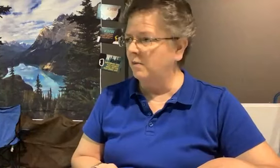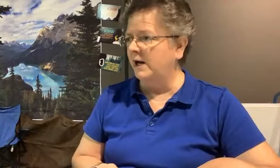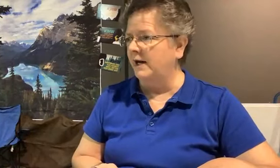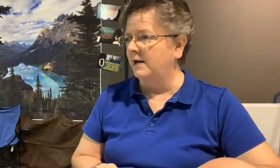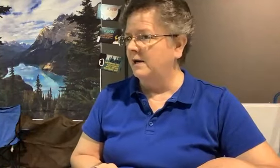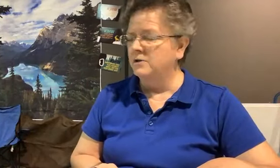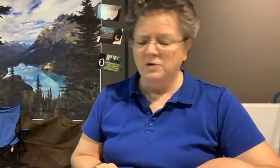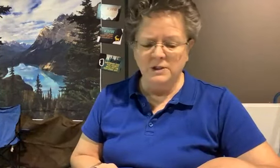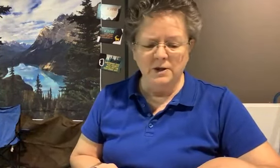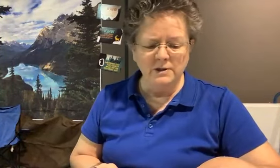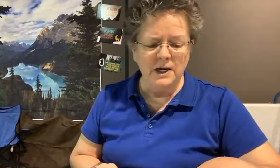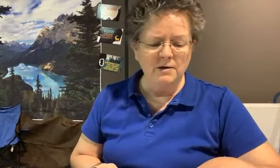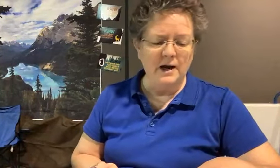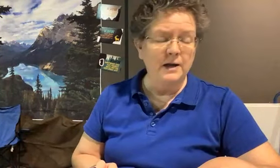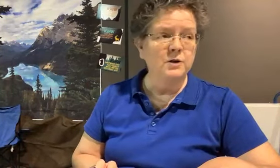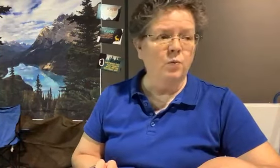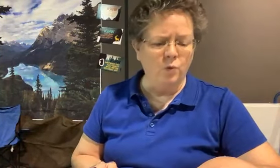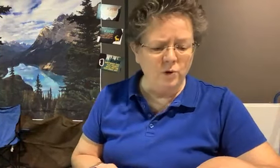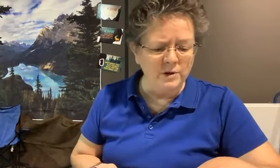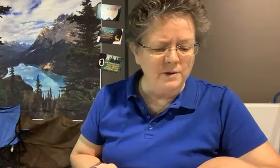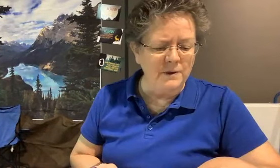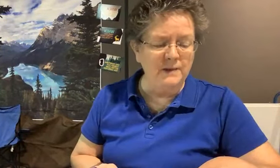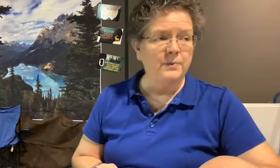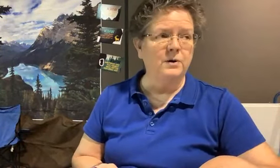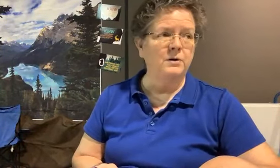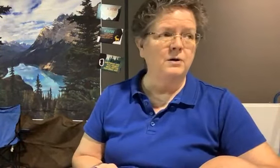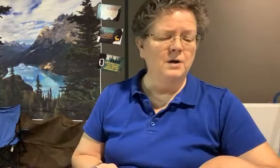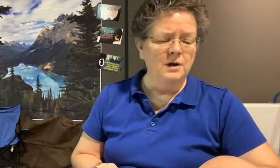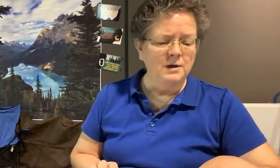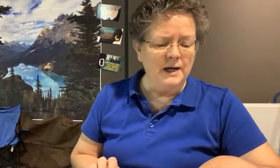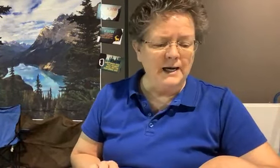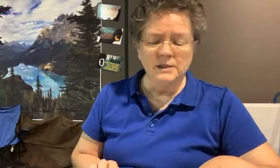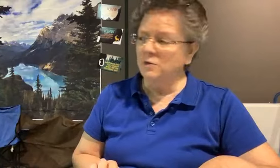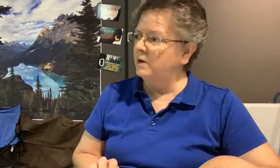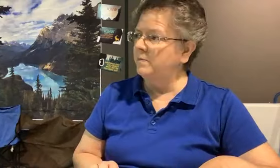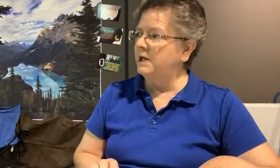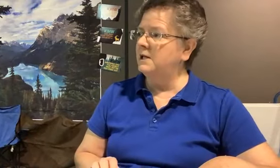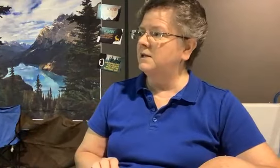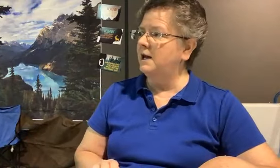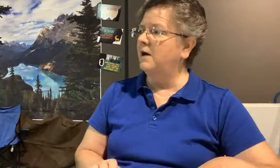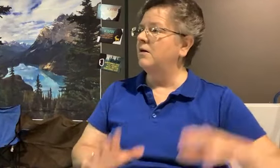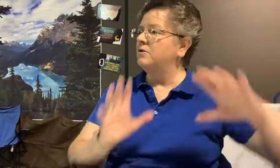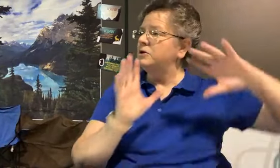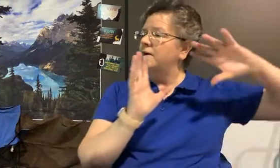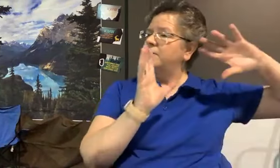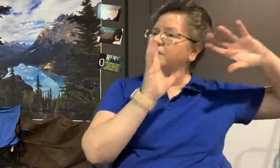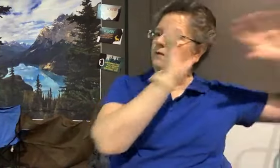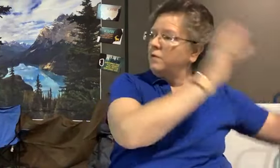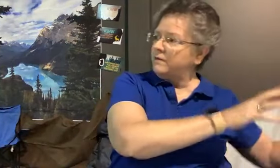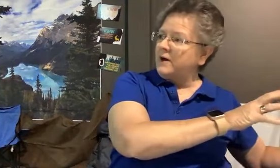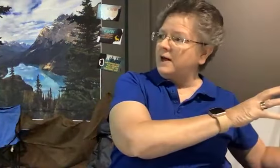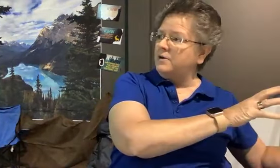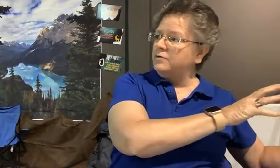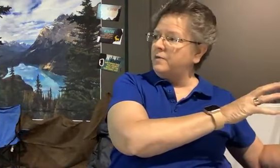away. So he's telling Zechariah to warn the people not to repeat the errors of their forefathers.